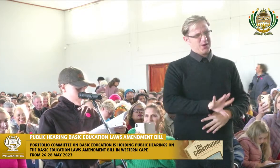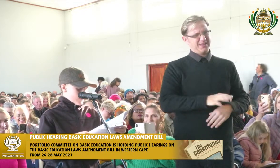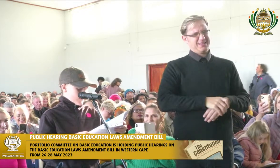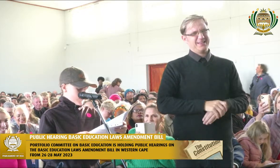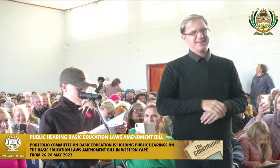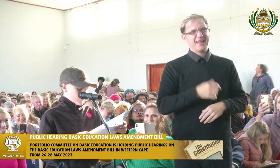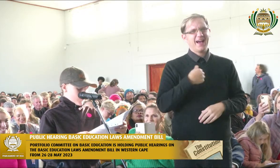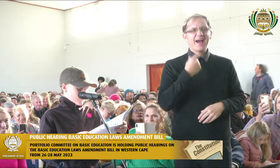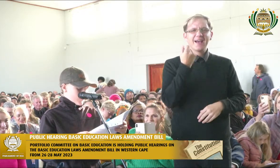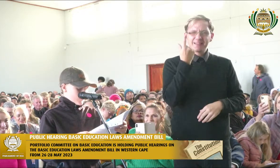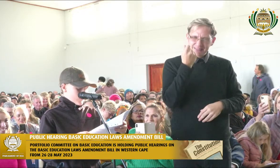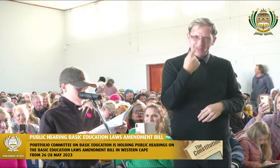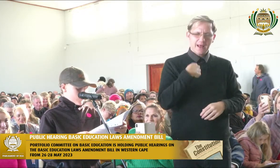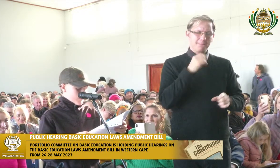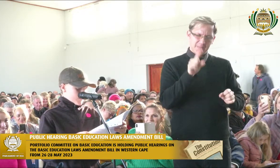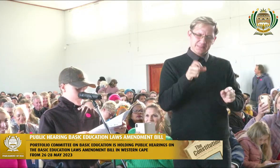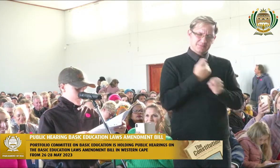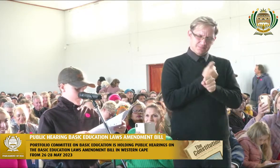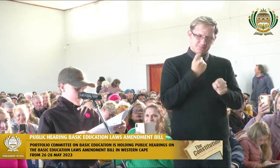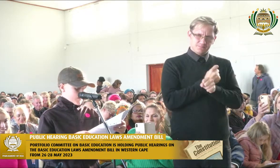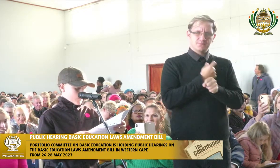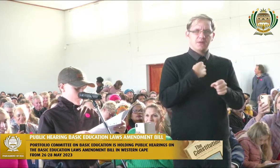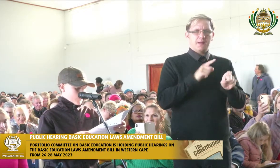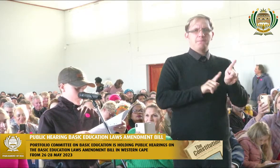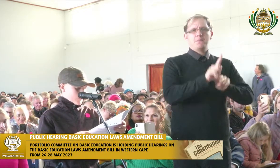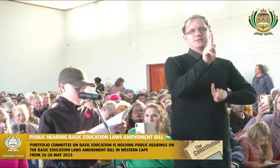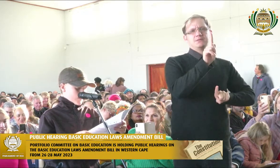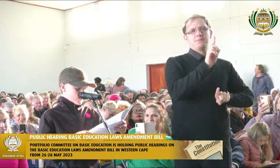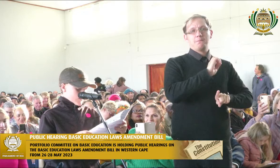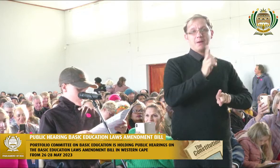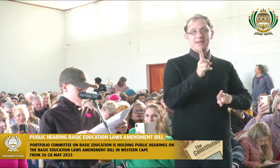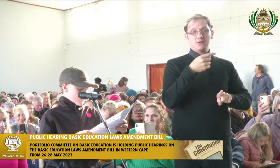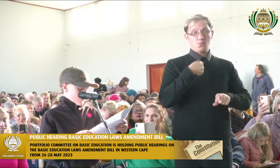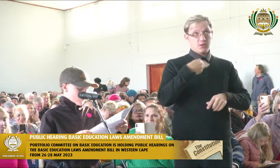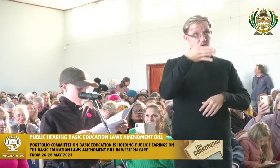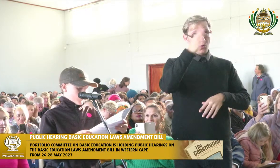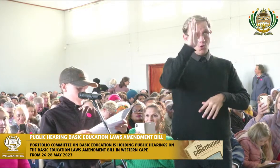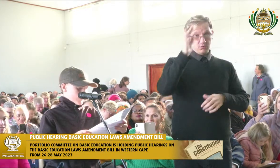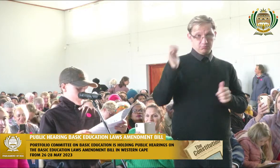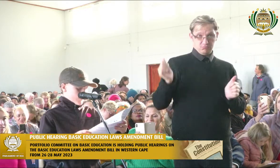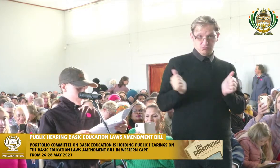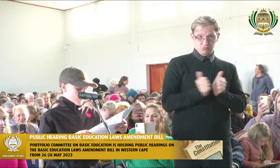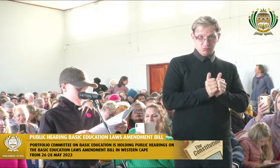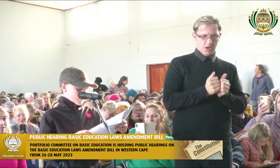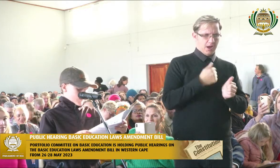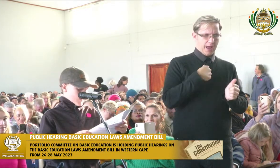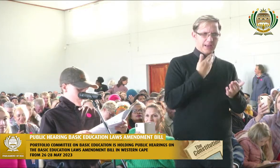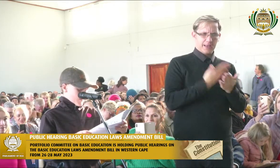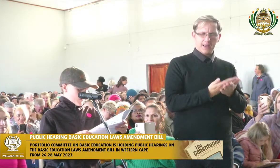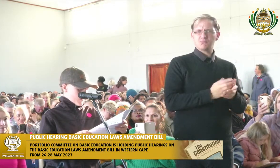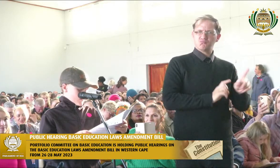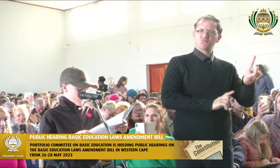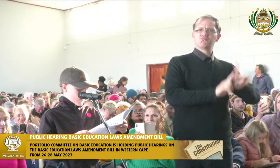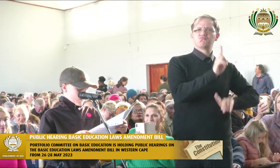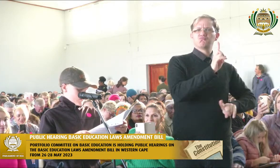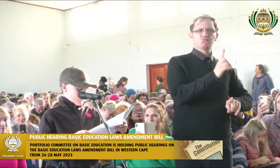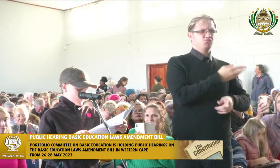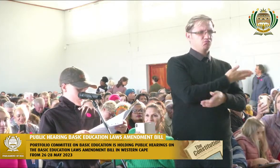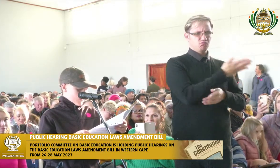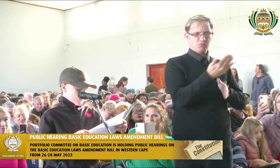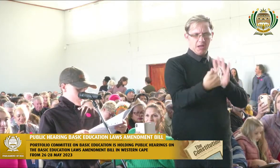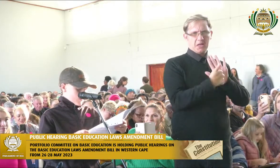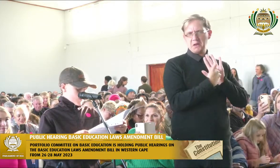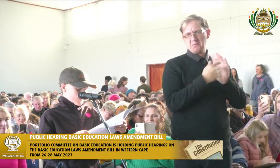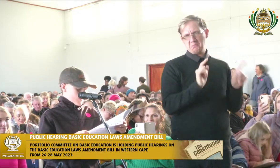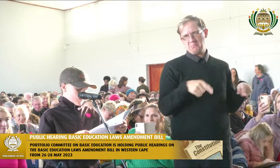I know I need to work hard to accomplish things, but with God on my side, who and what can be against me? Thank you